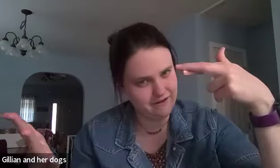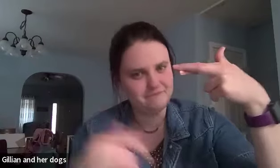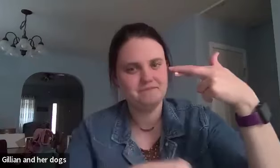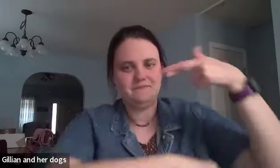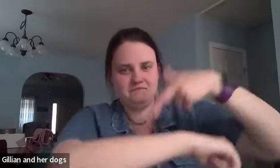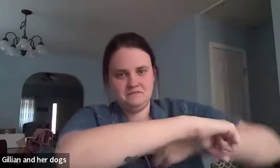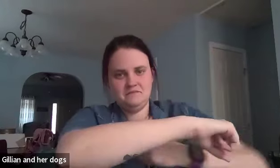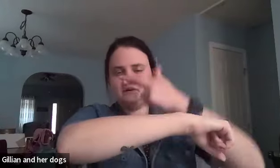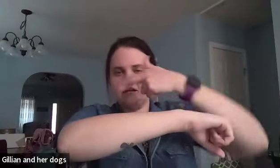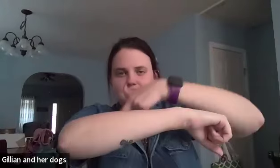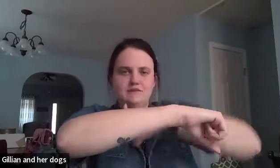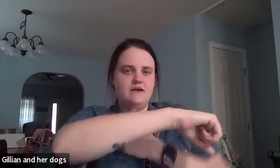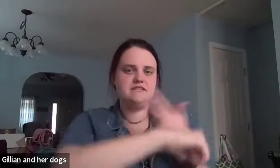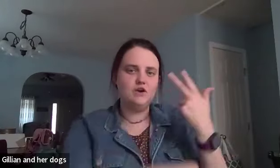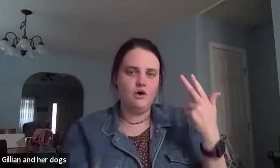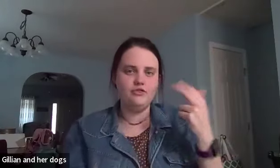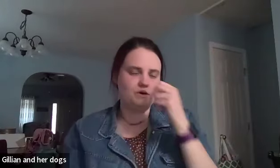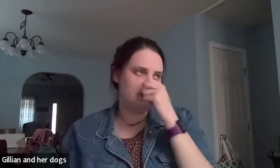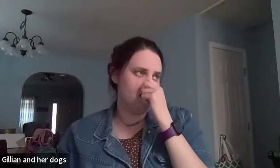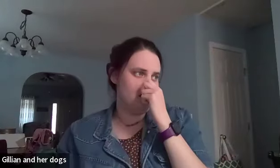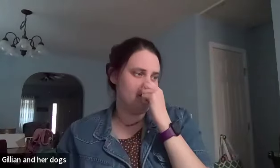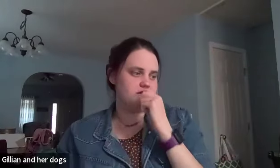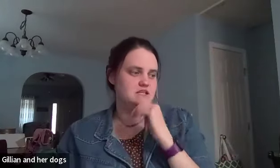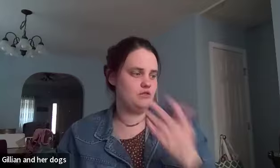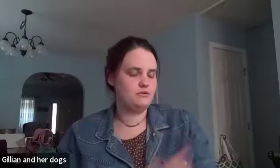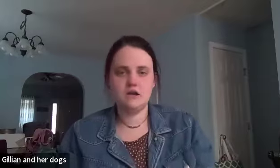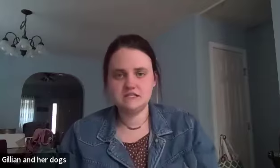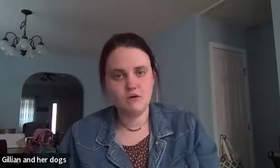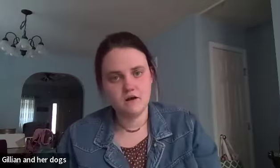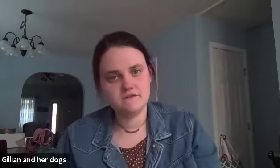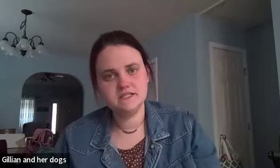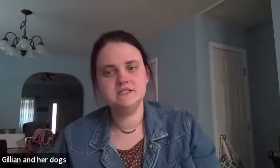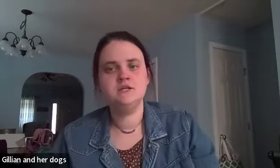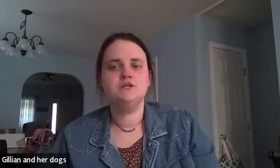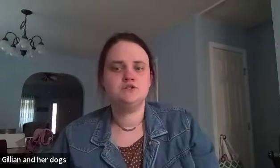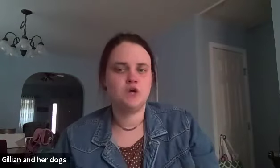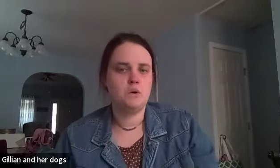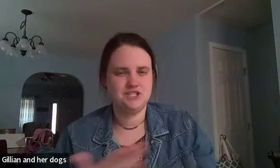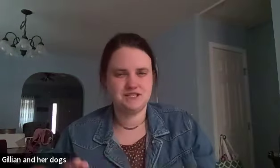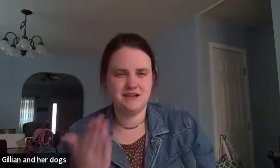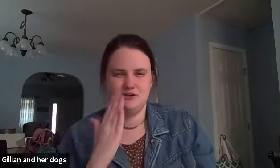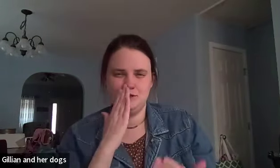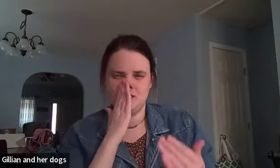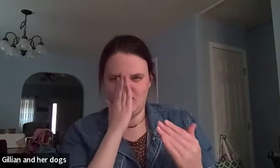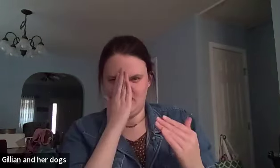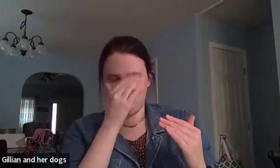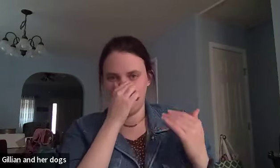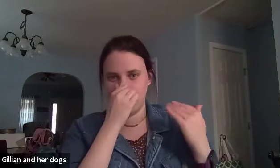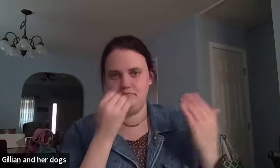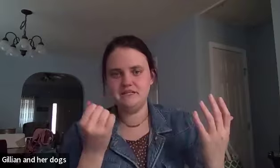thing. But again, I've seen all three. I see all three honestly quite often. So it's just kind of who you're talking to. But